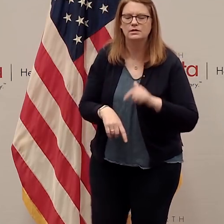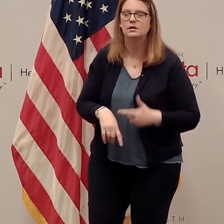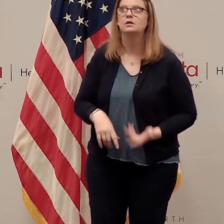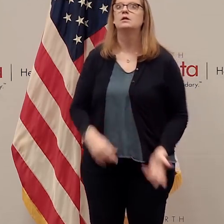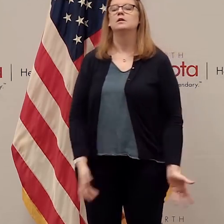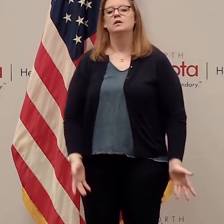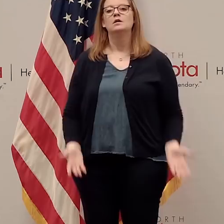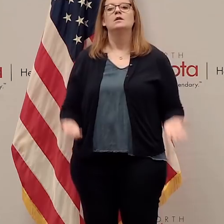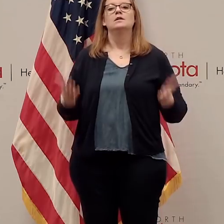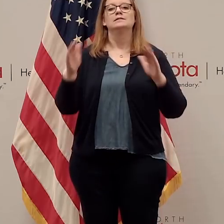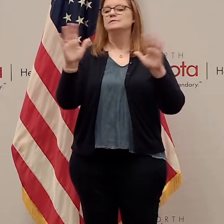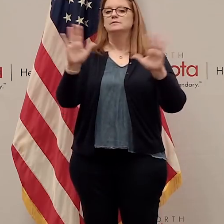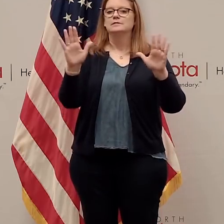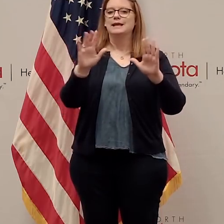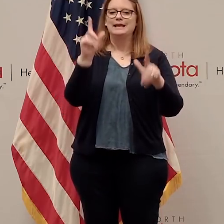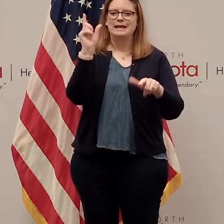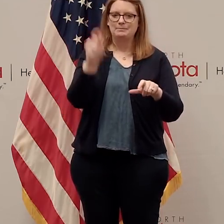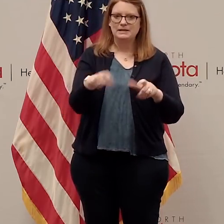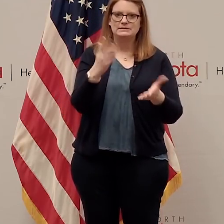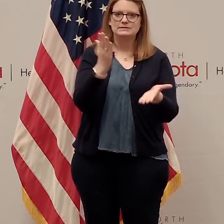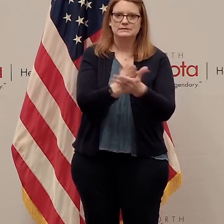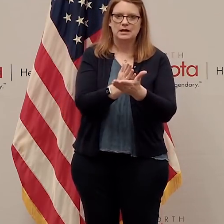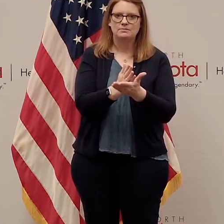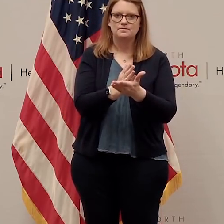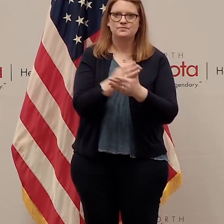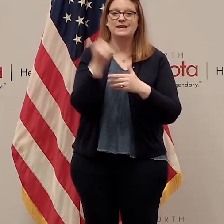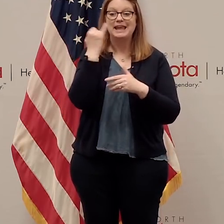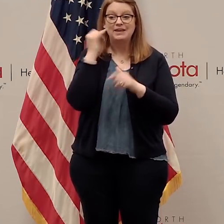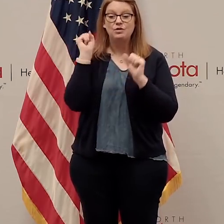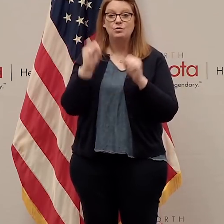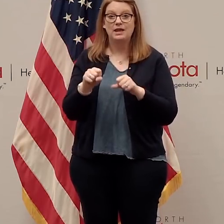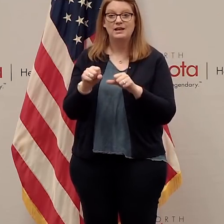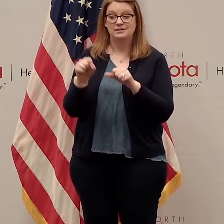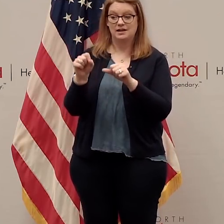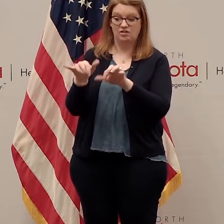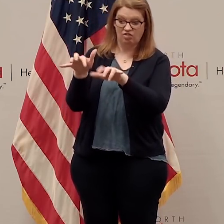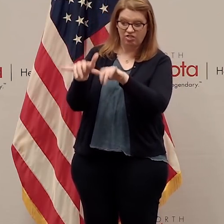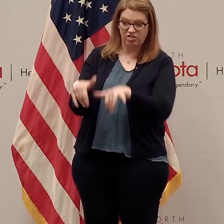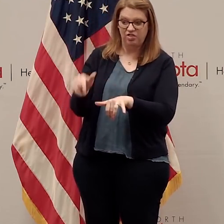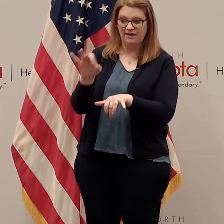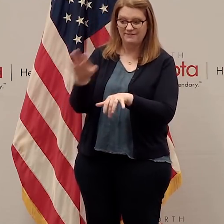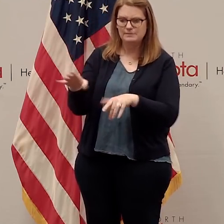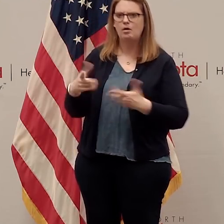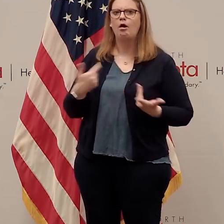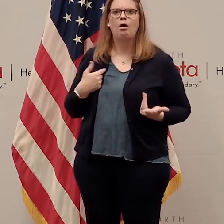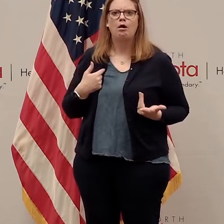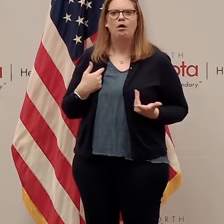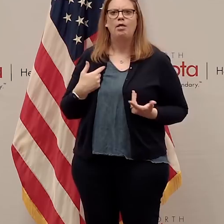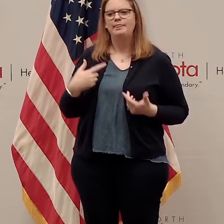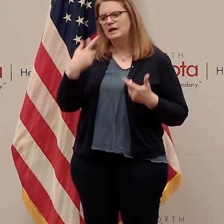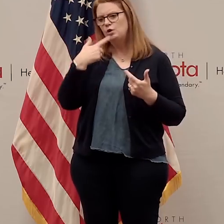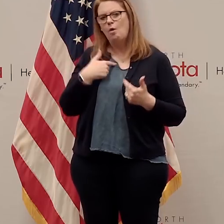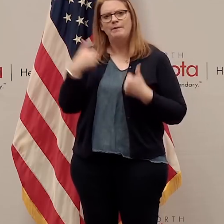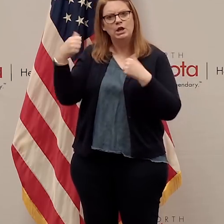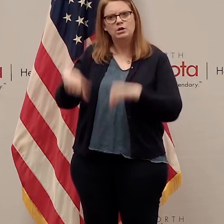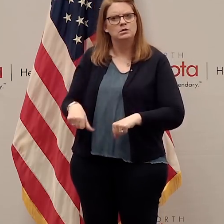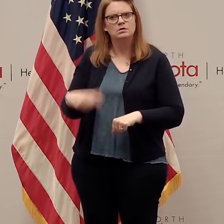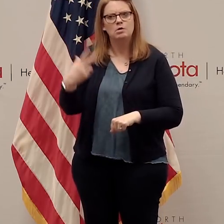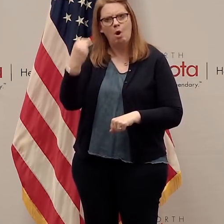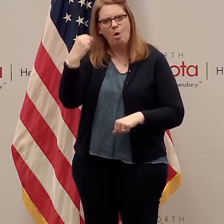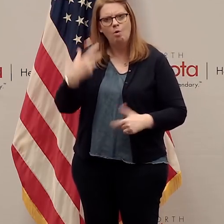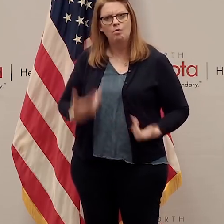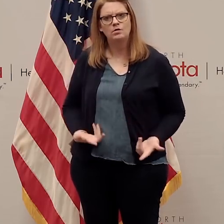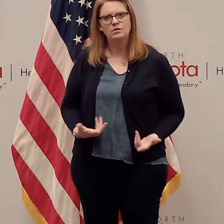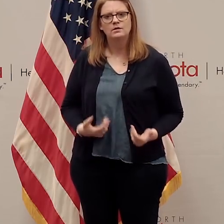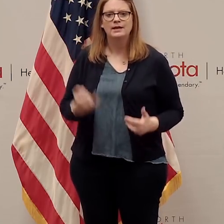before, we want that to go away. I mean, if you've got the energy to post on social media that you were turned away or couldn't get a test, or you know